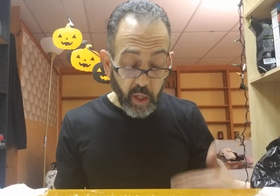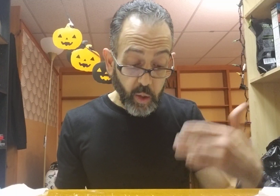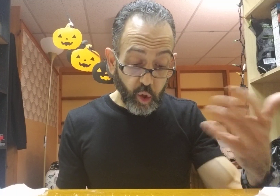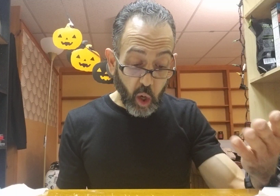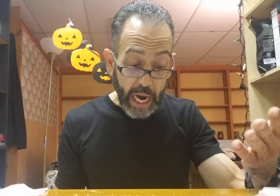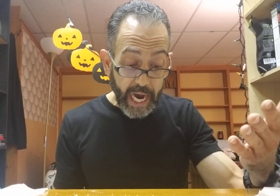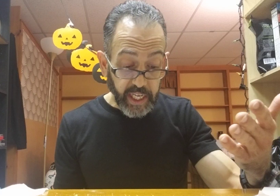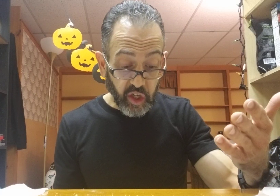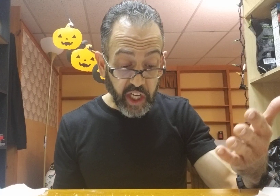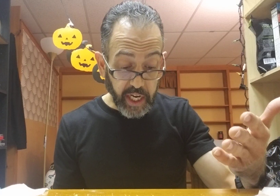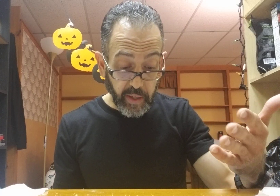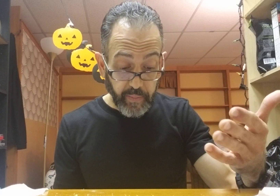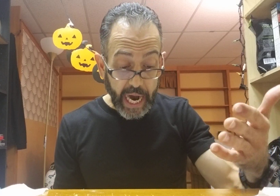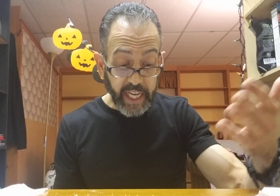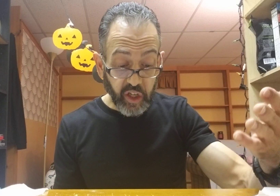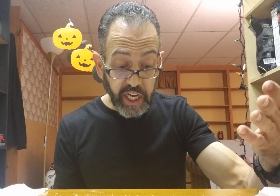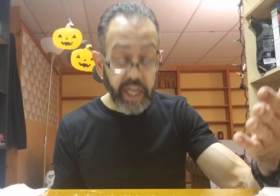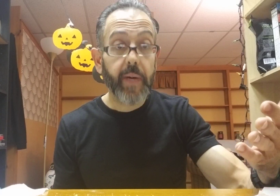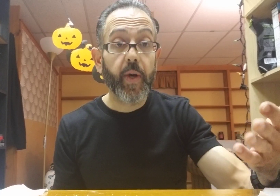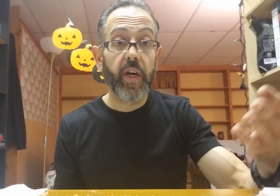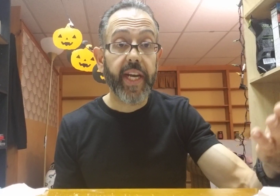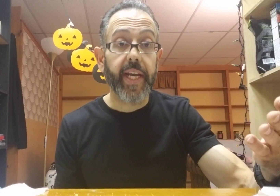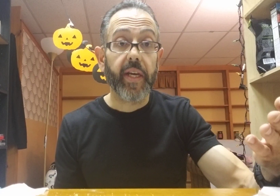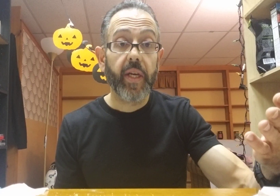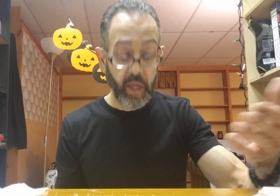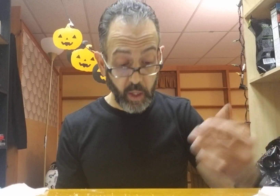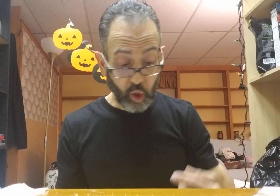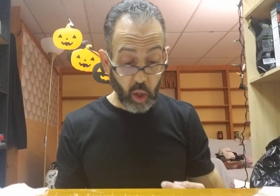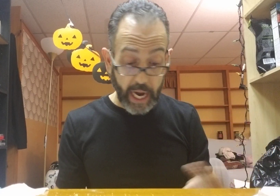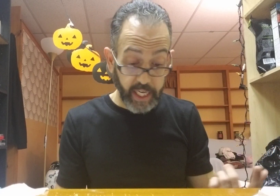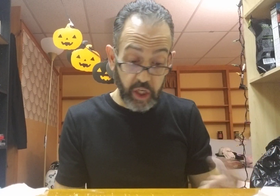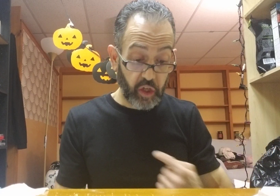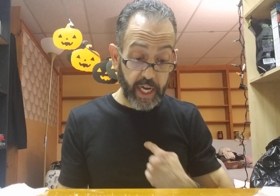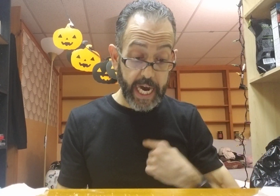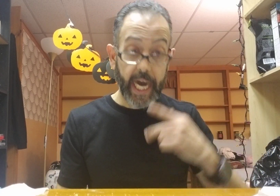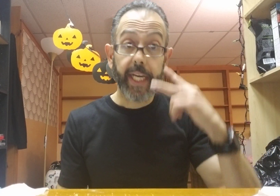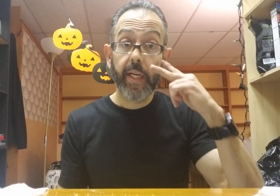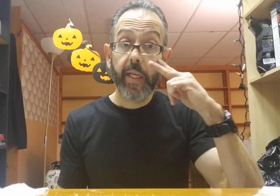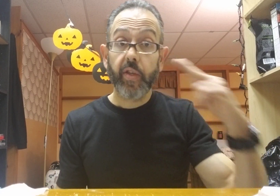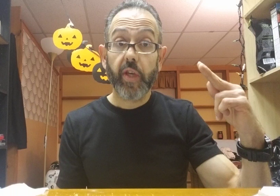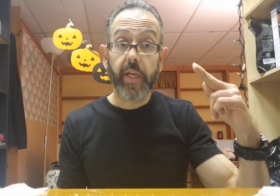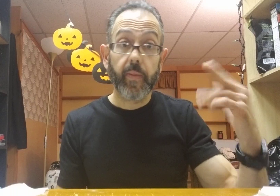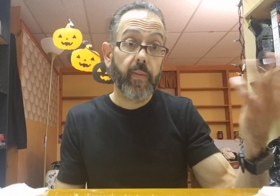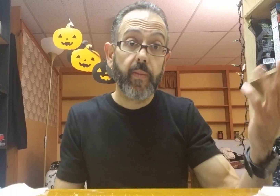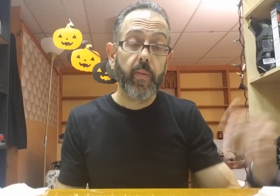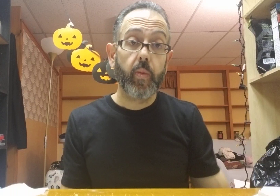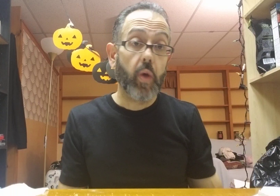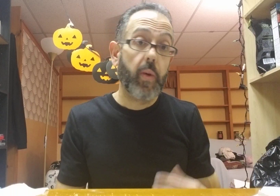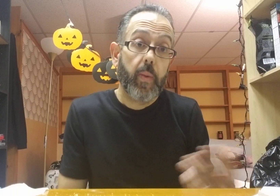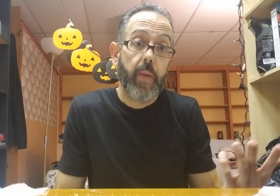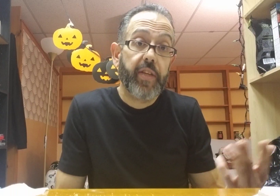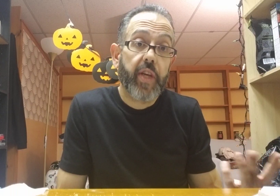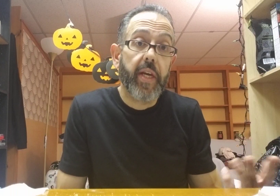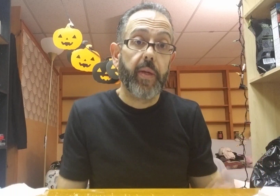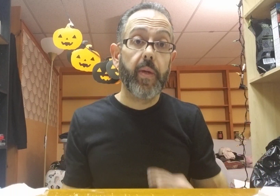So I see him, her, it. So I just say I see. So I see it,